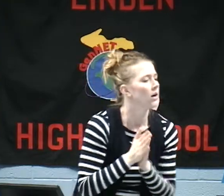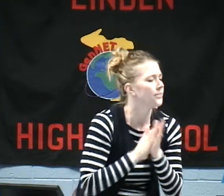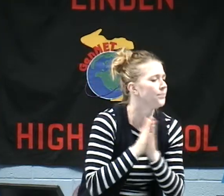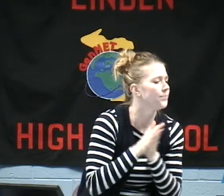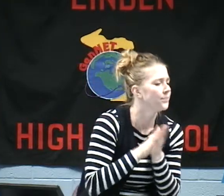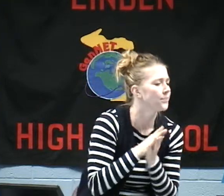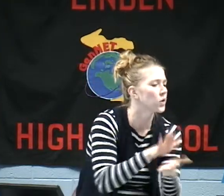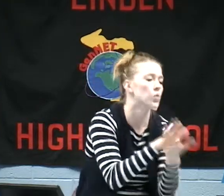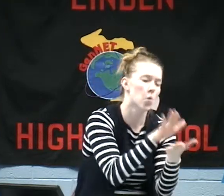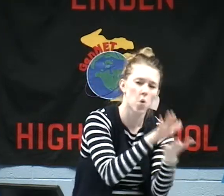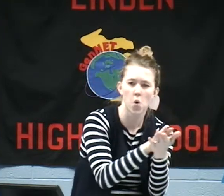Mm.